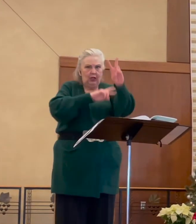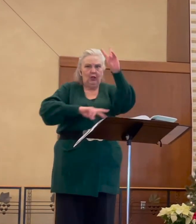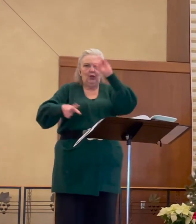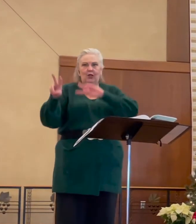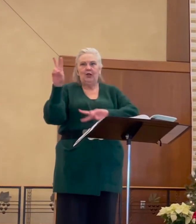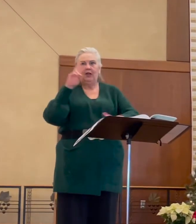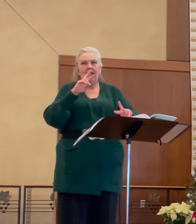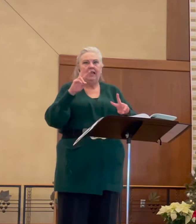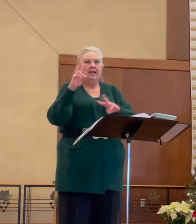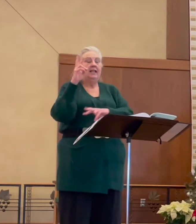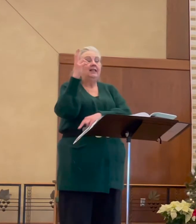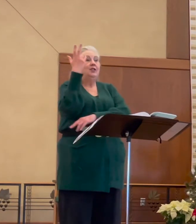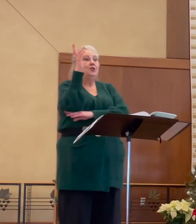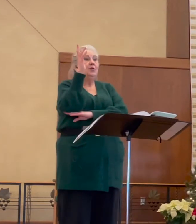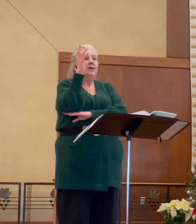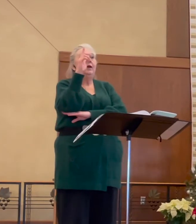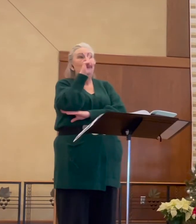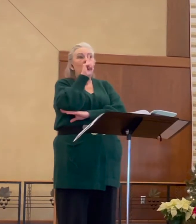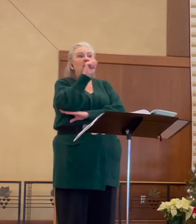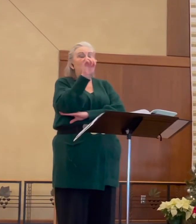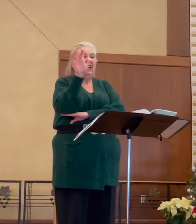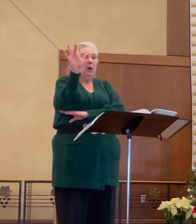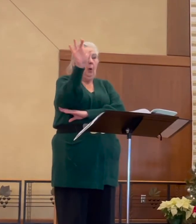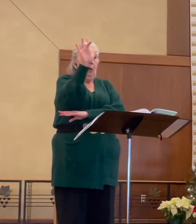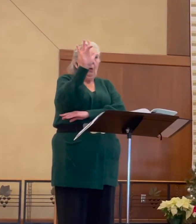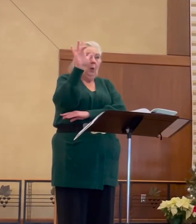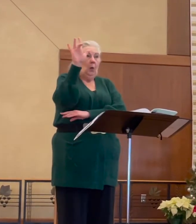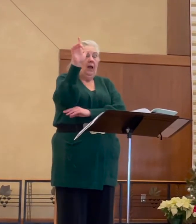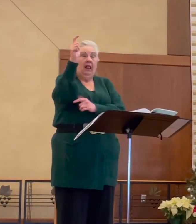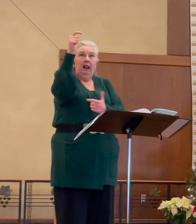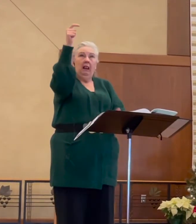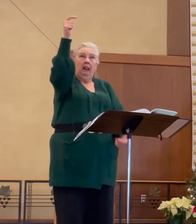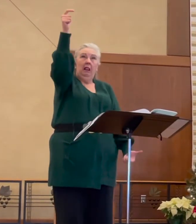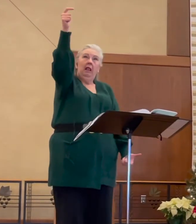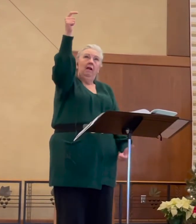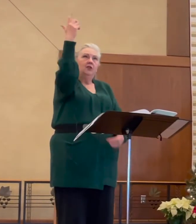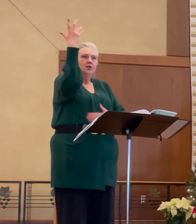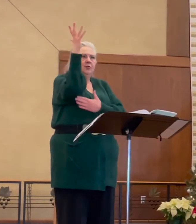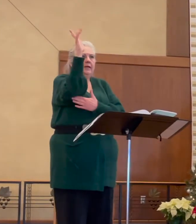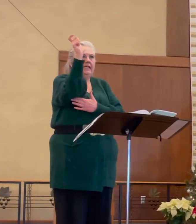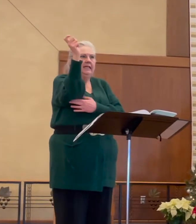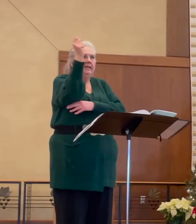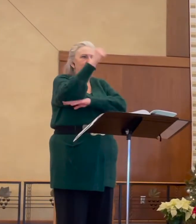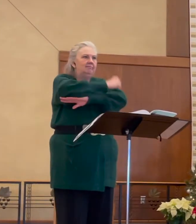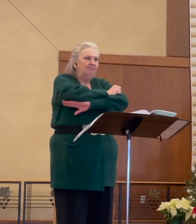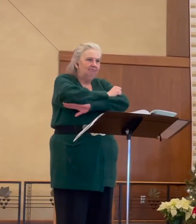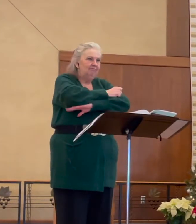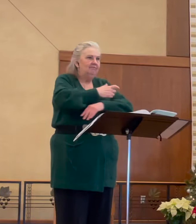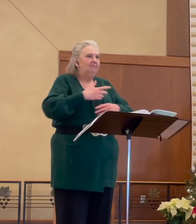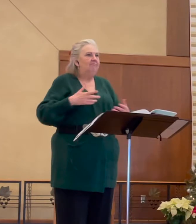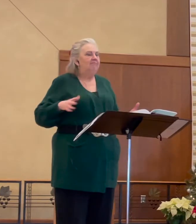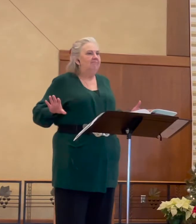indeed was hollow. And this large box elder tree needed to be cut down. And so it was.